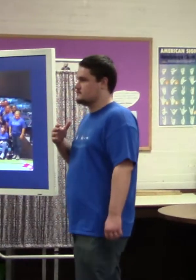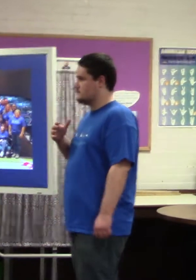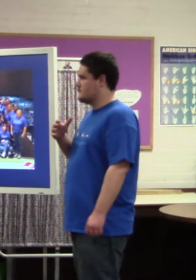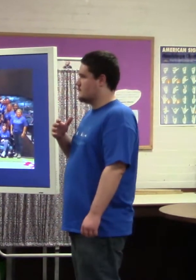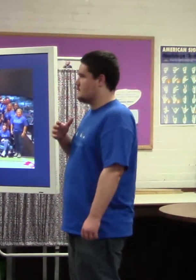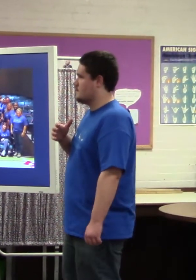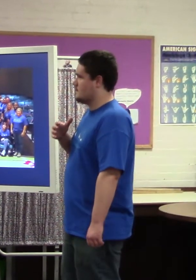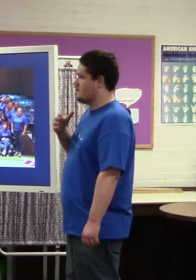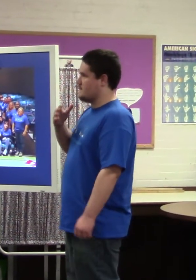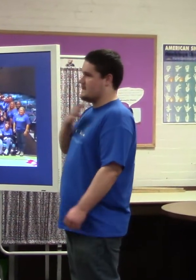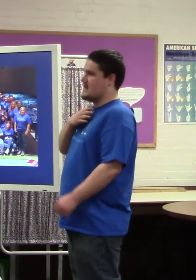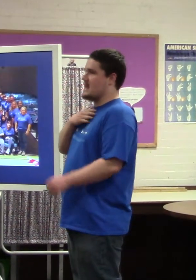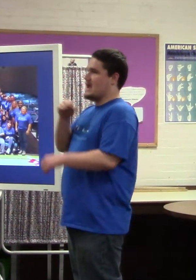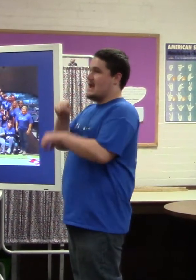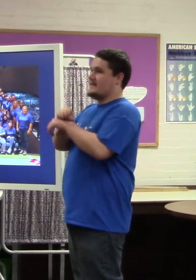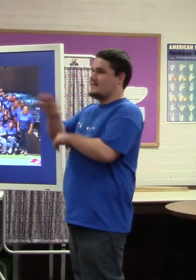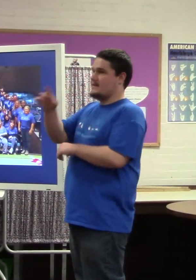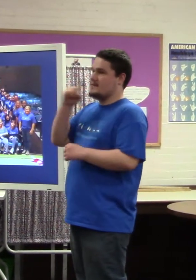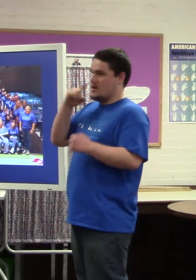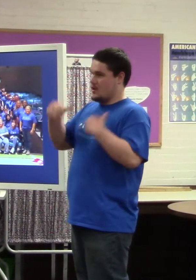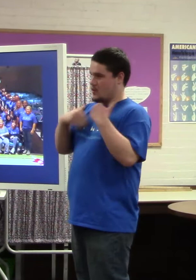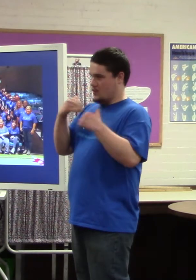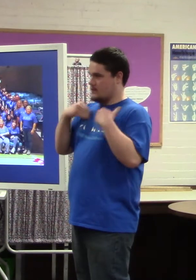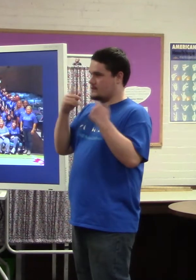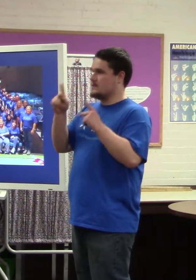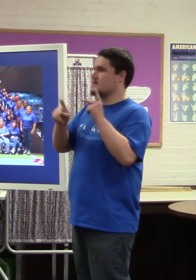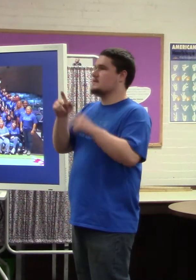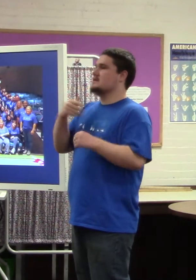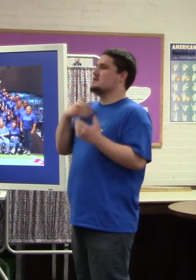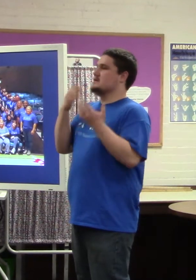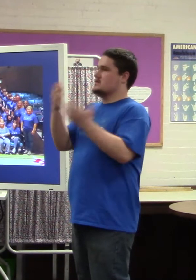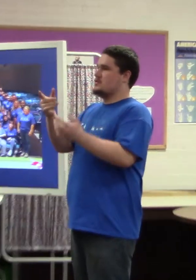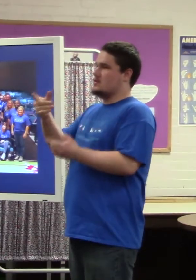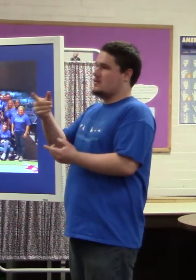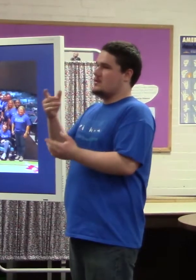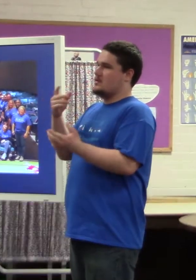Tyler saying, my advice for the youth in the audience.